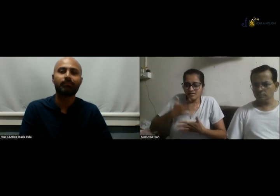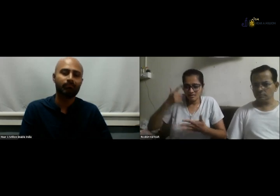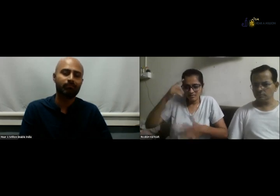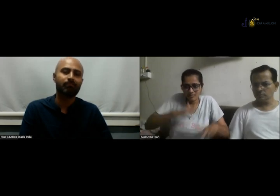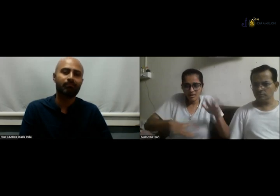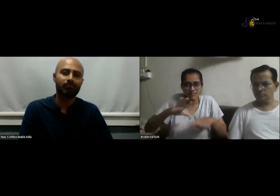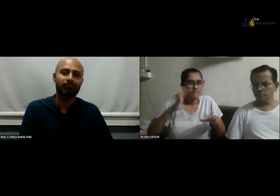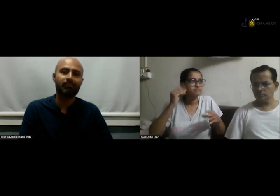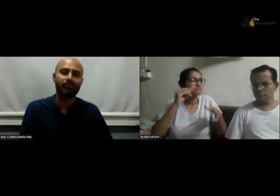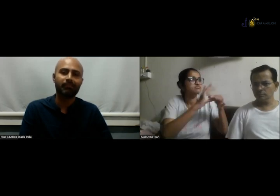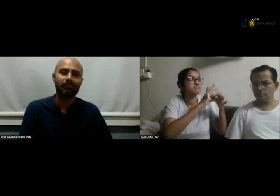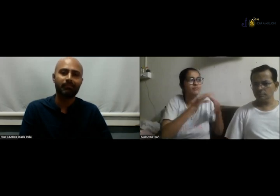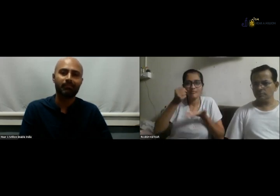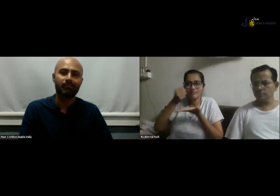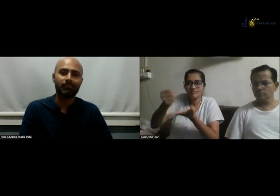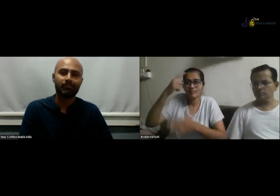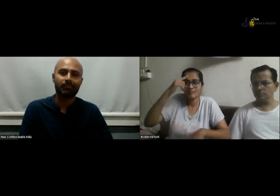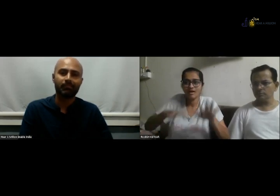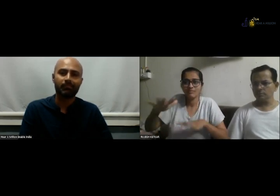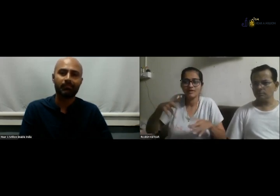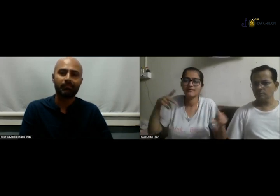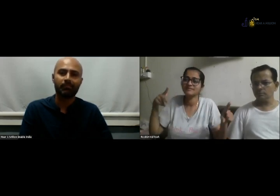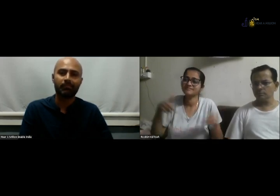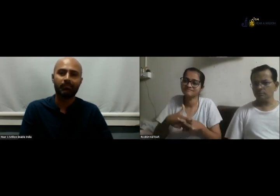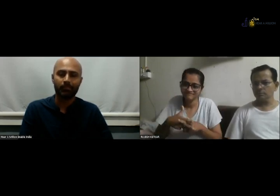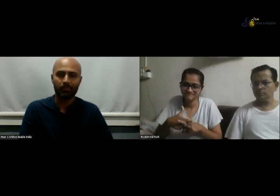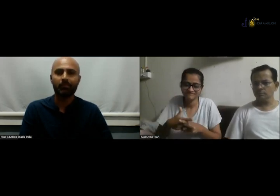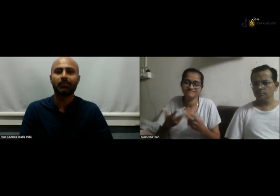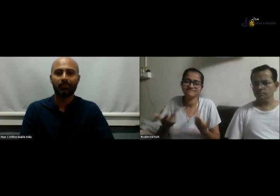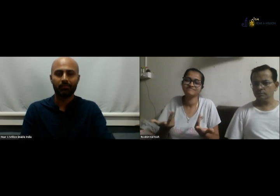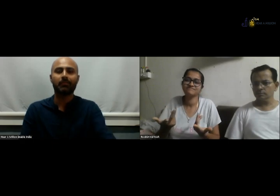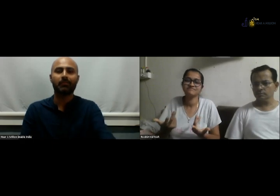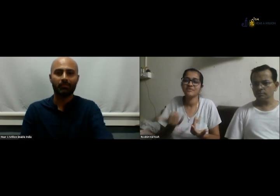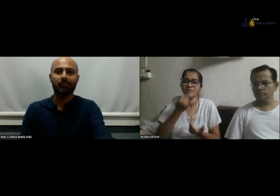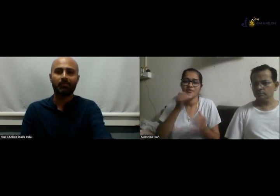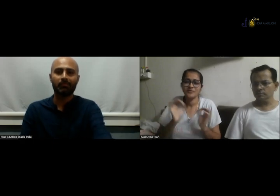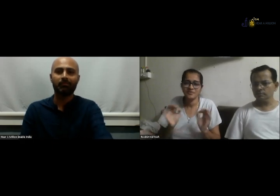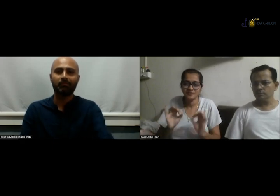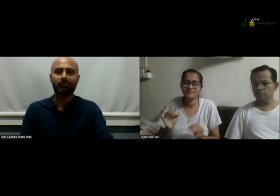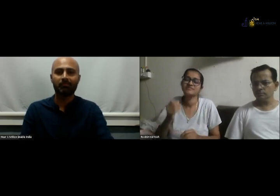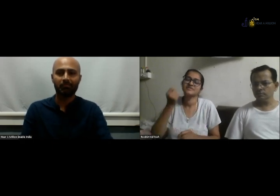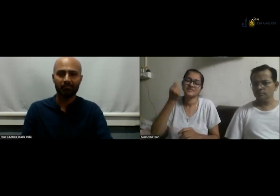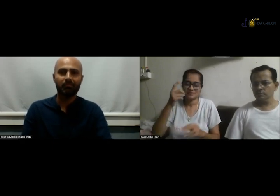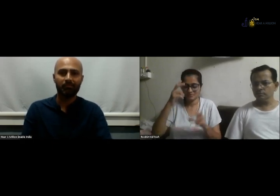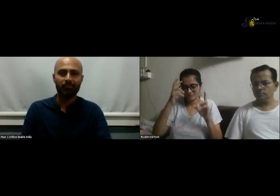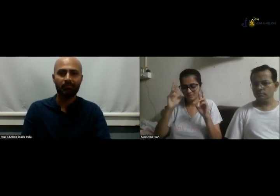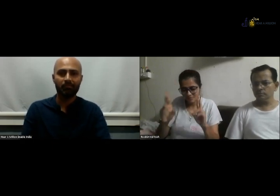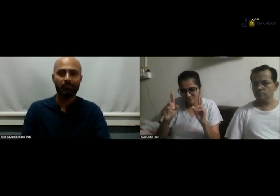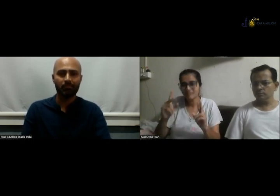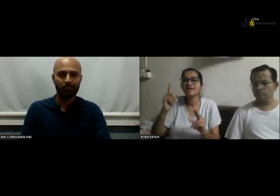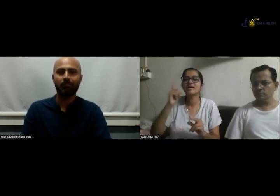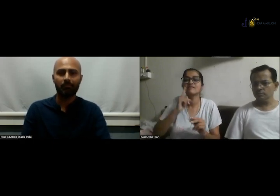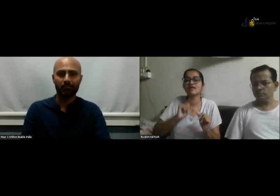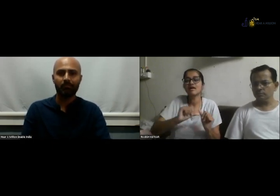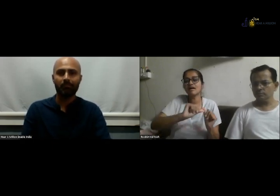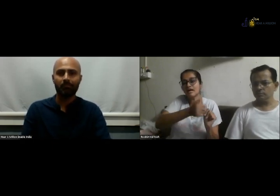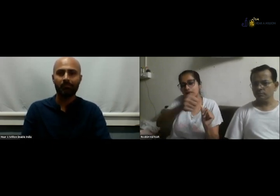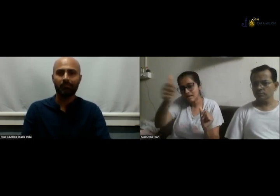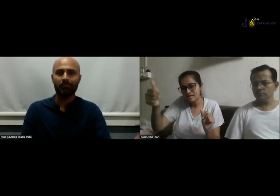member, and he was not accepting, and he was like that he was applying for the funds to